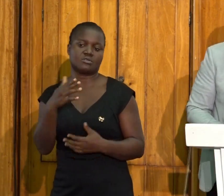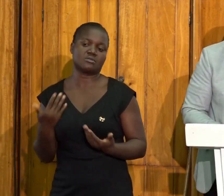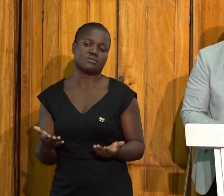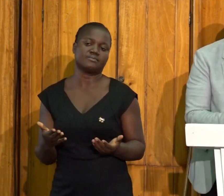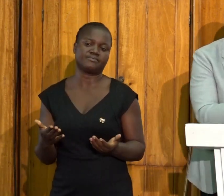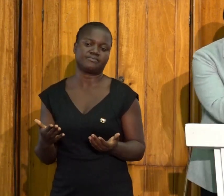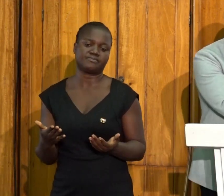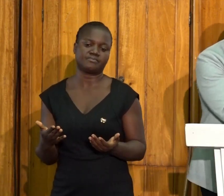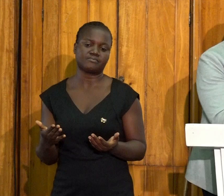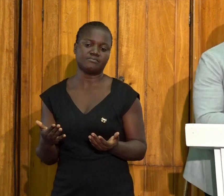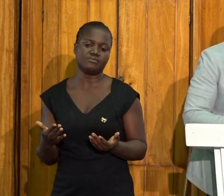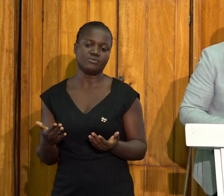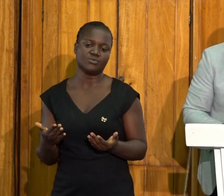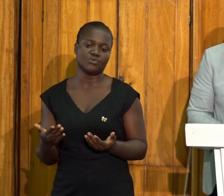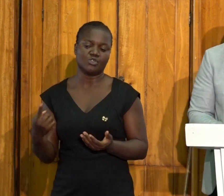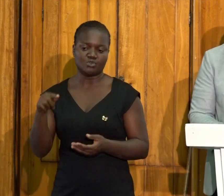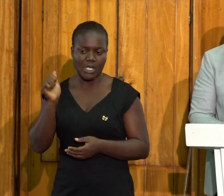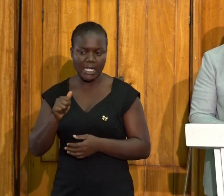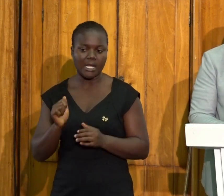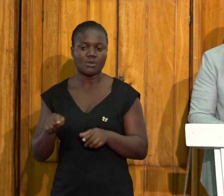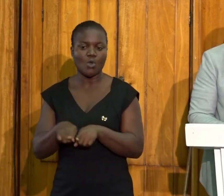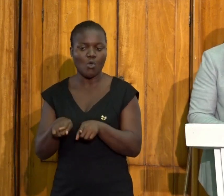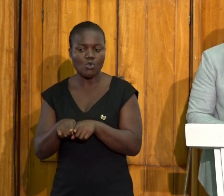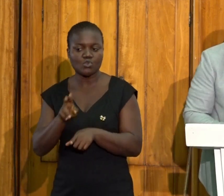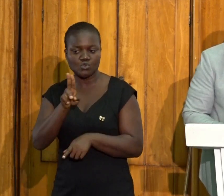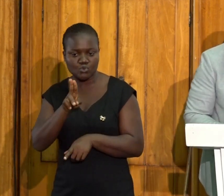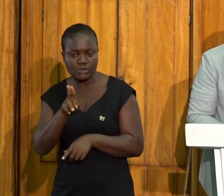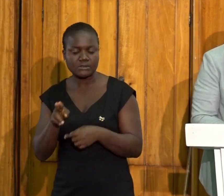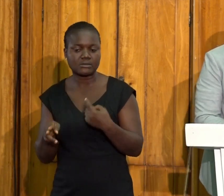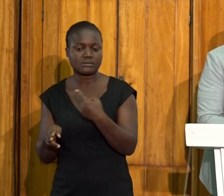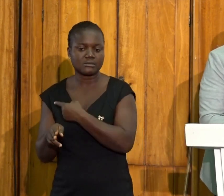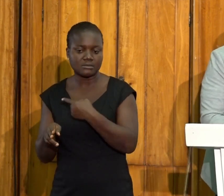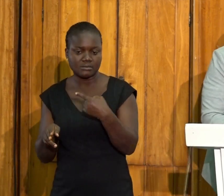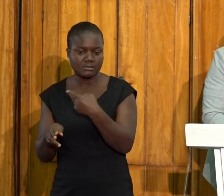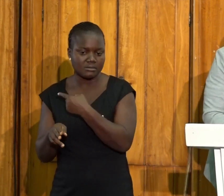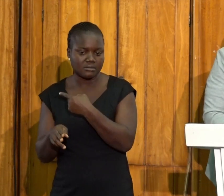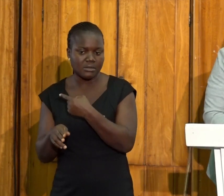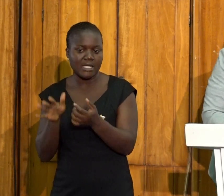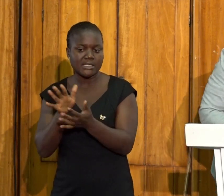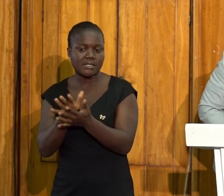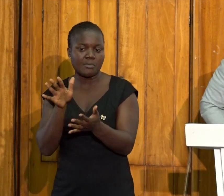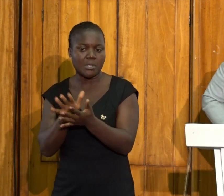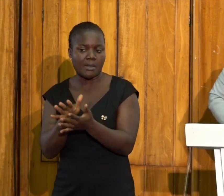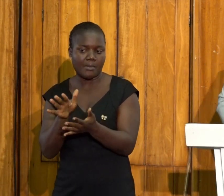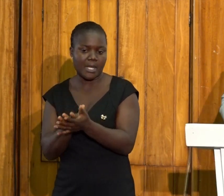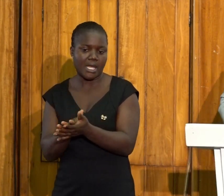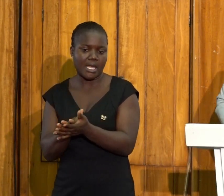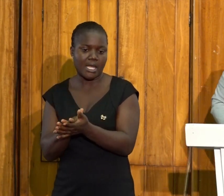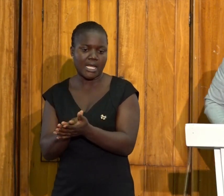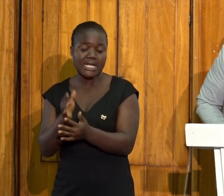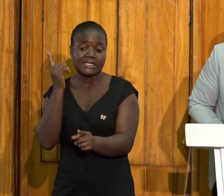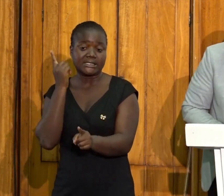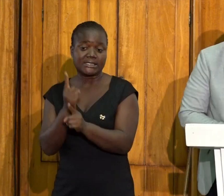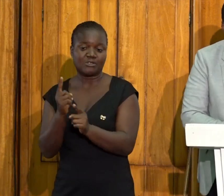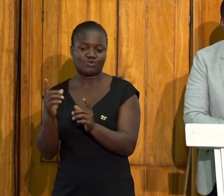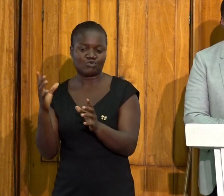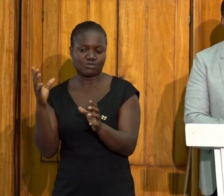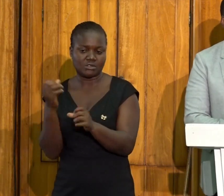different countries. You can also read through this paper on Lancet. Just to